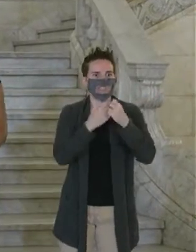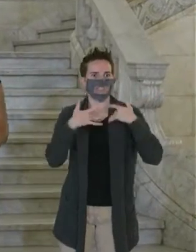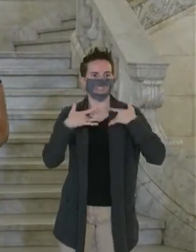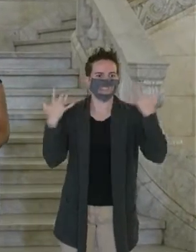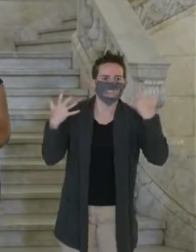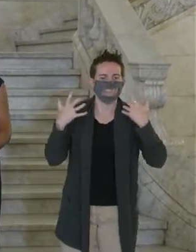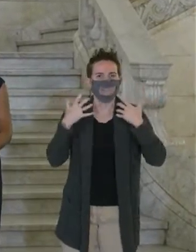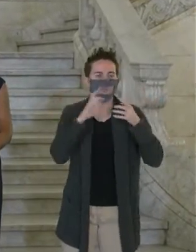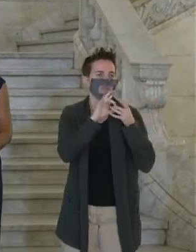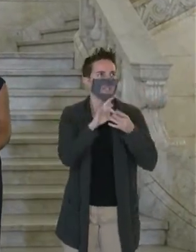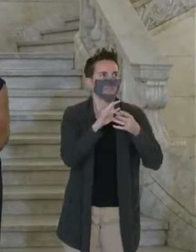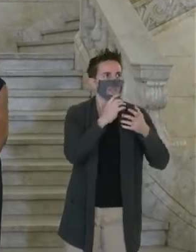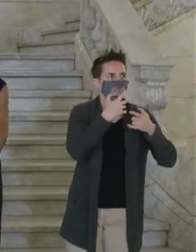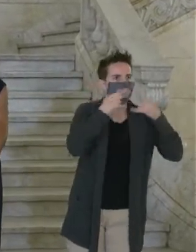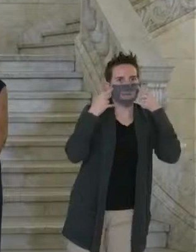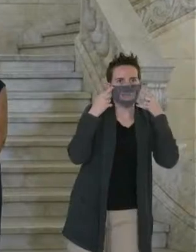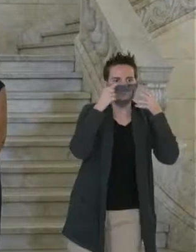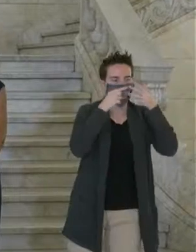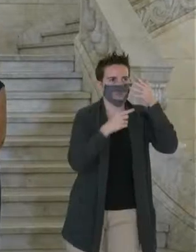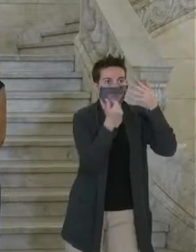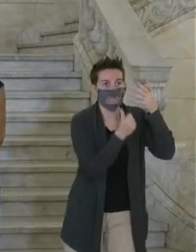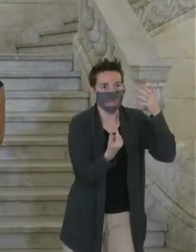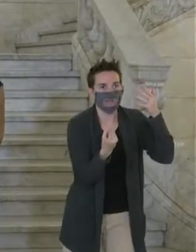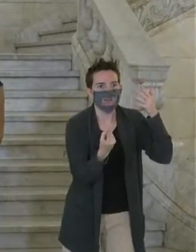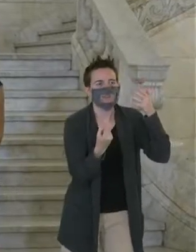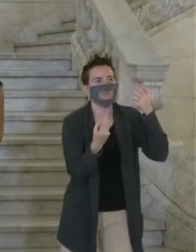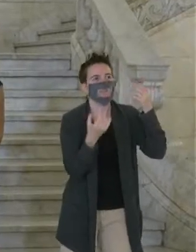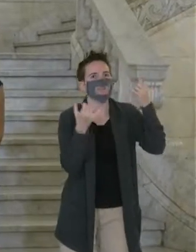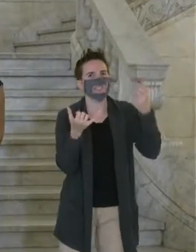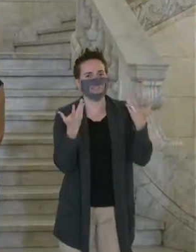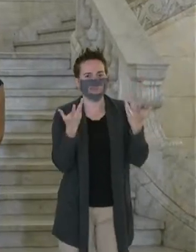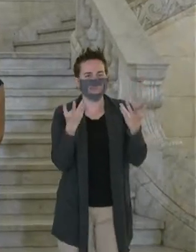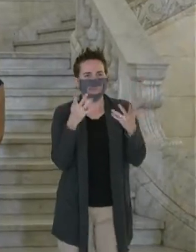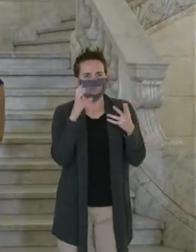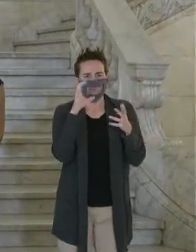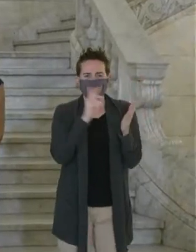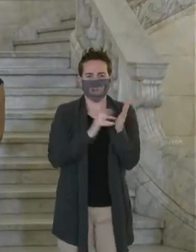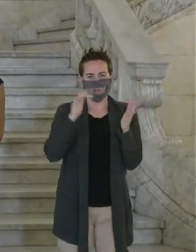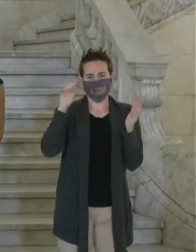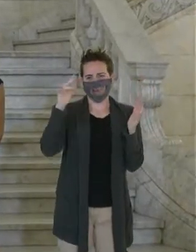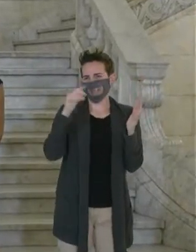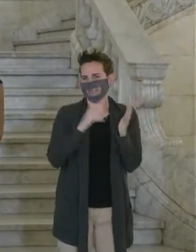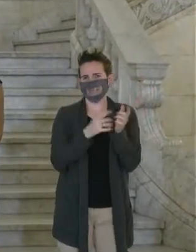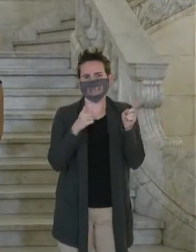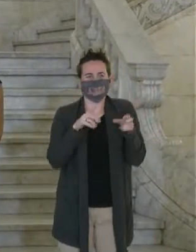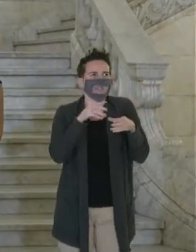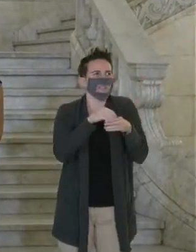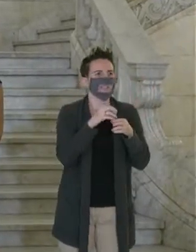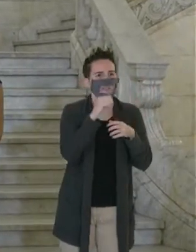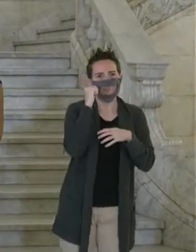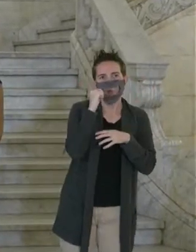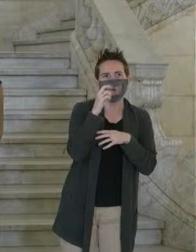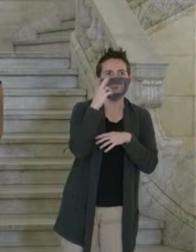whether it's about masks or anything else. But it's a relatively uncommon event in a bar or restaurant for the